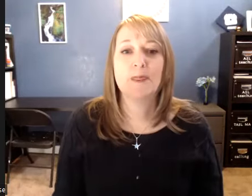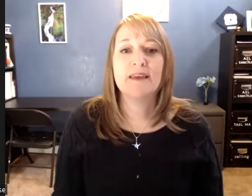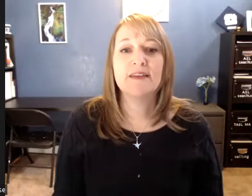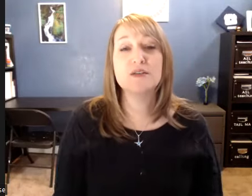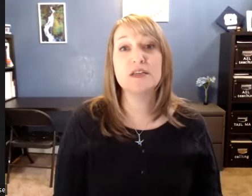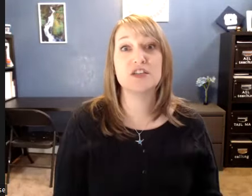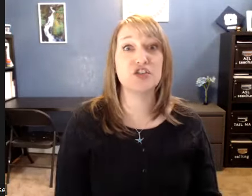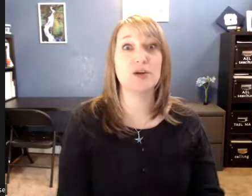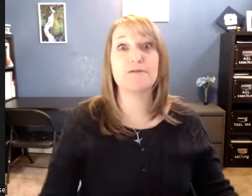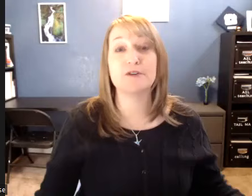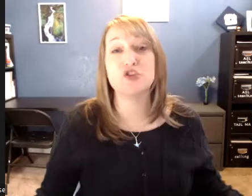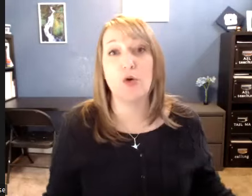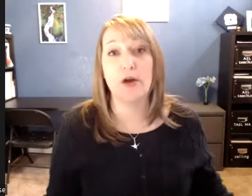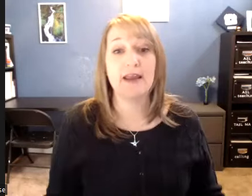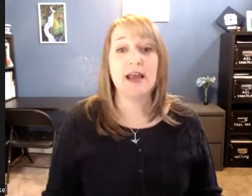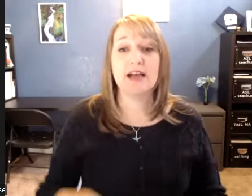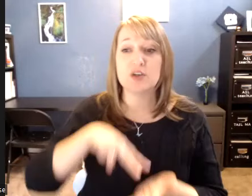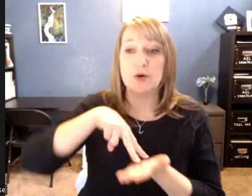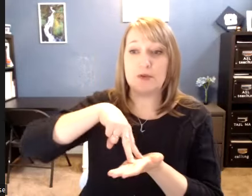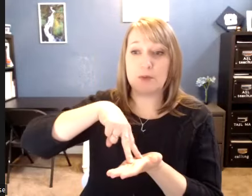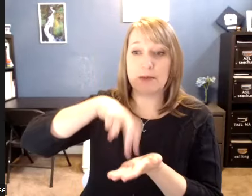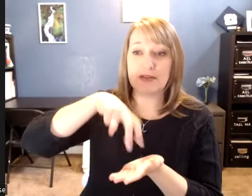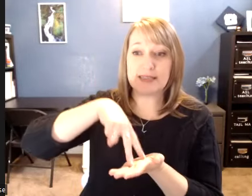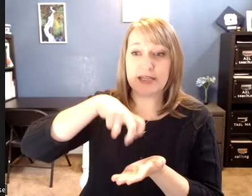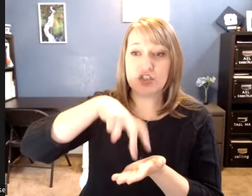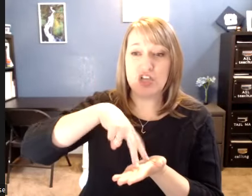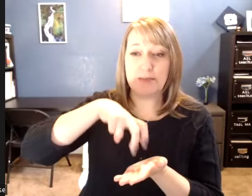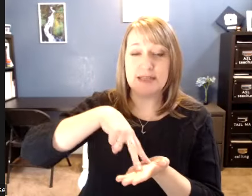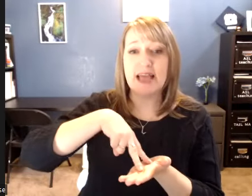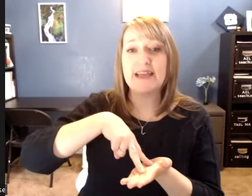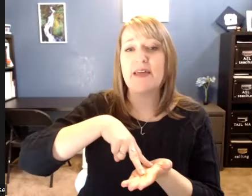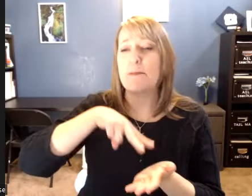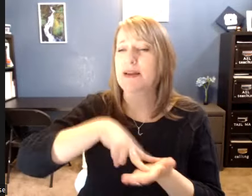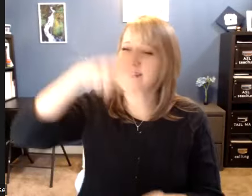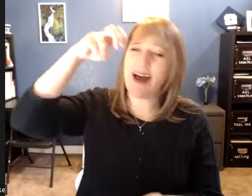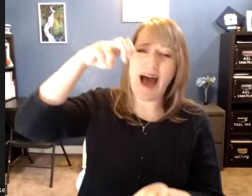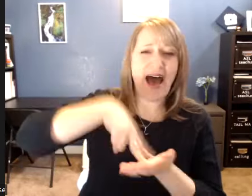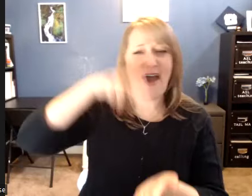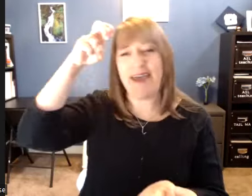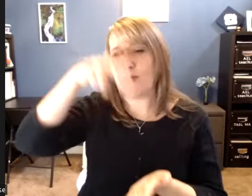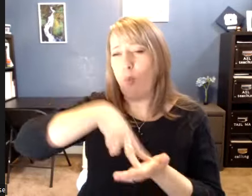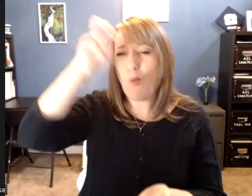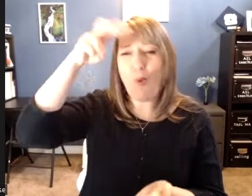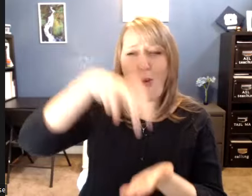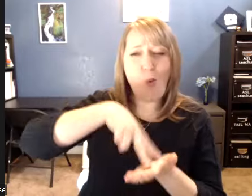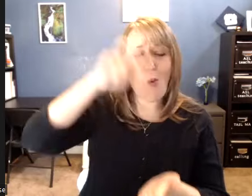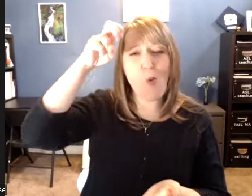The next one is to jump for joy. And so if you remember the sign jump, it's like that, but it's high.